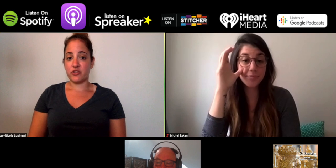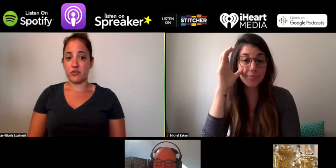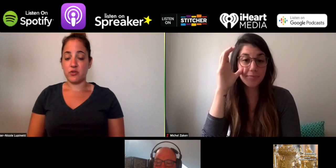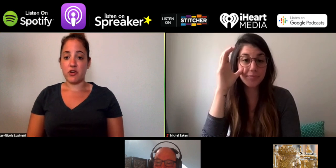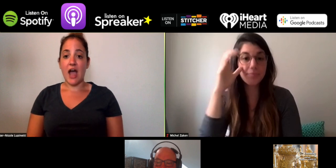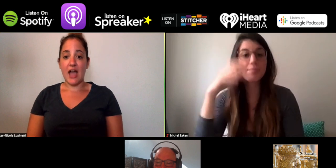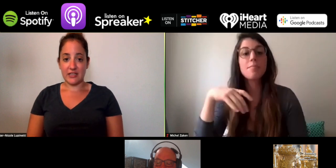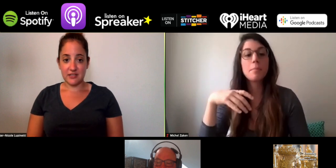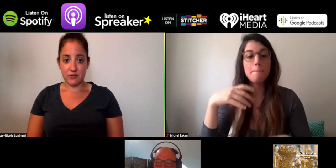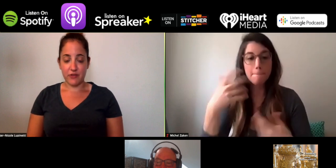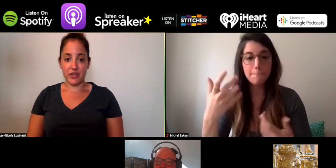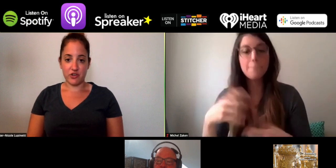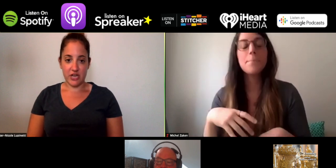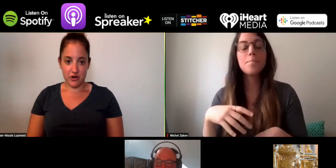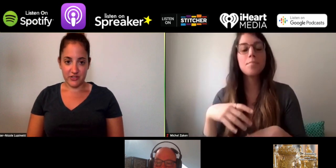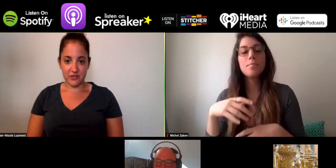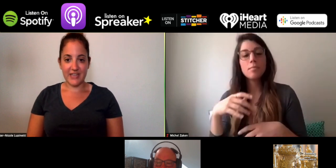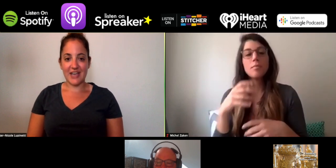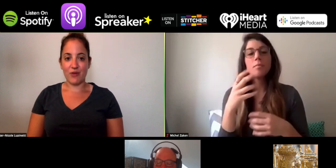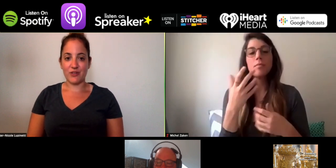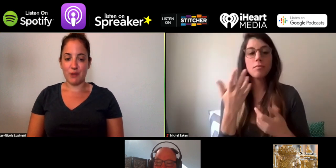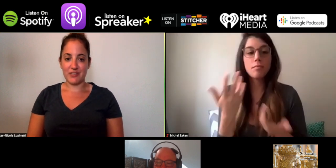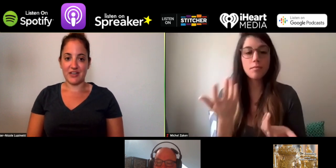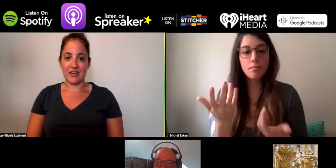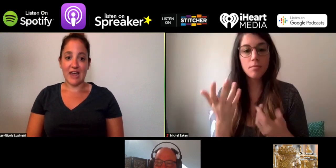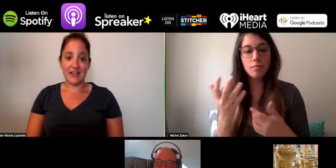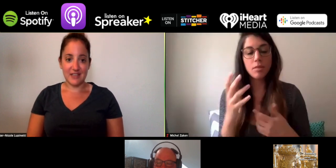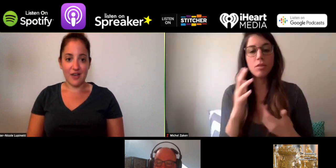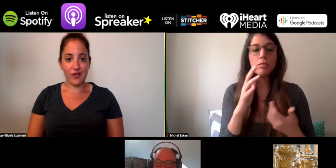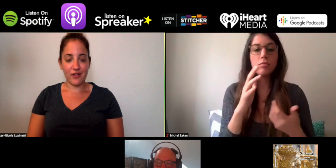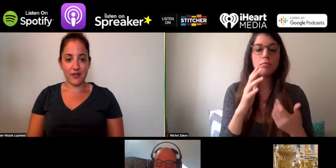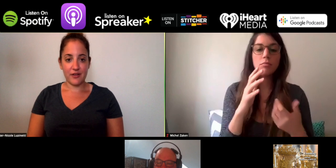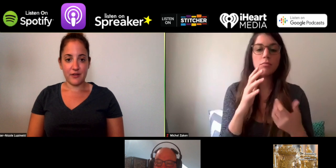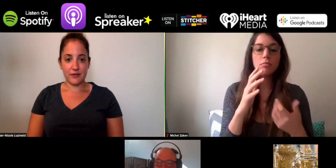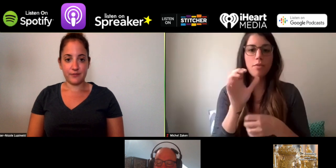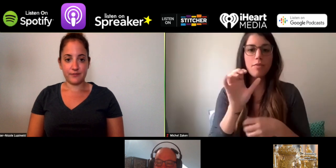closer to your eyes rather than your ears. So that's how it's represented in ASL.